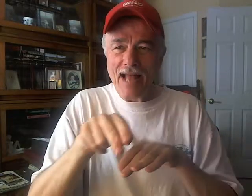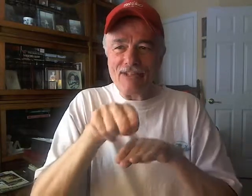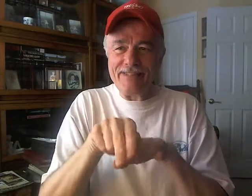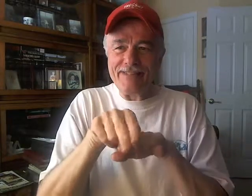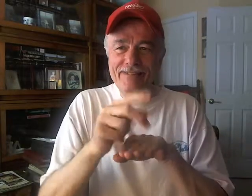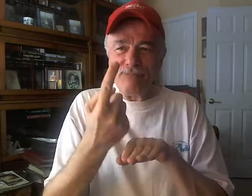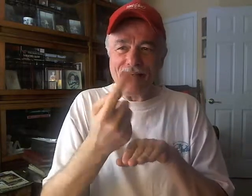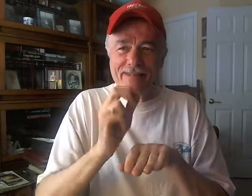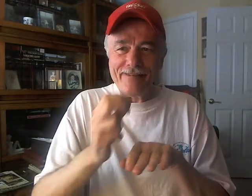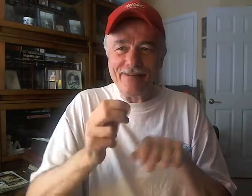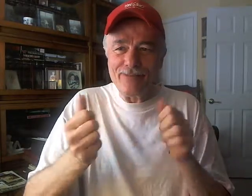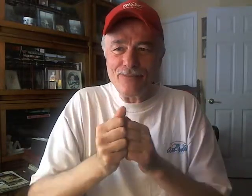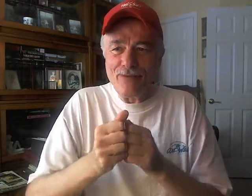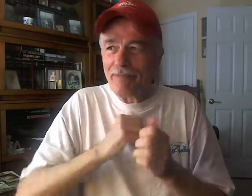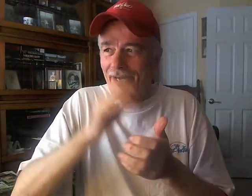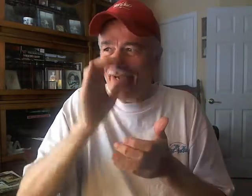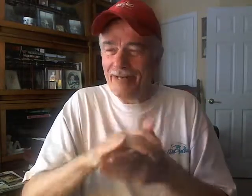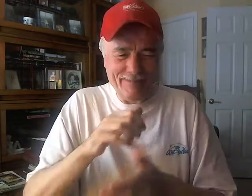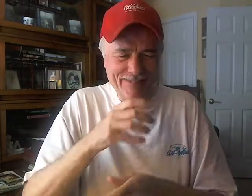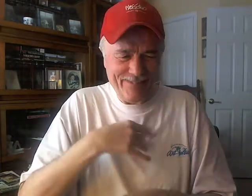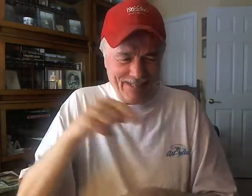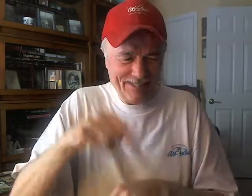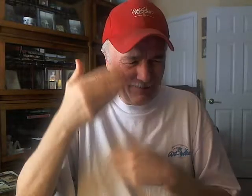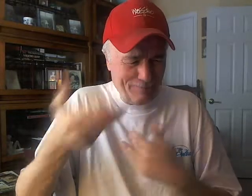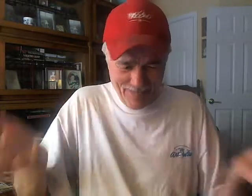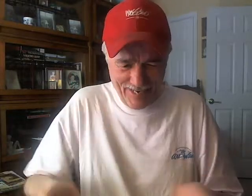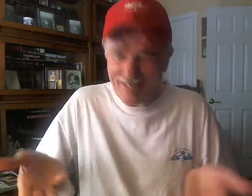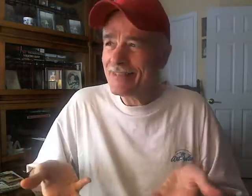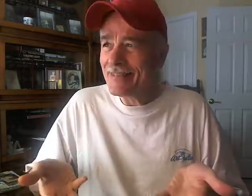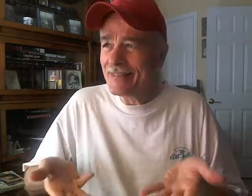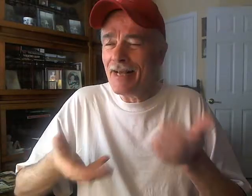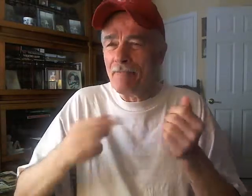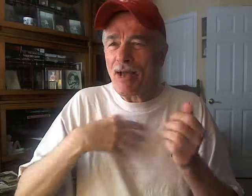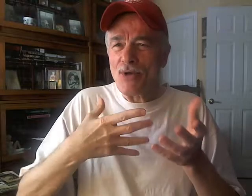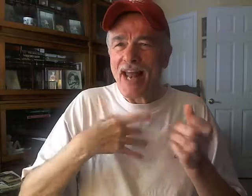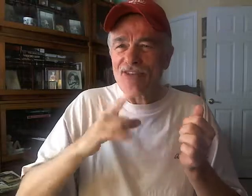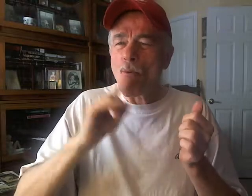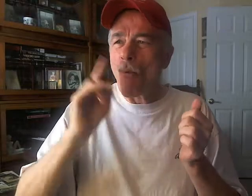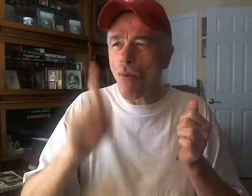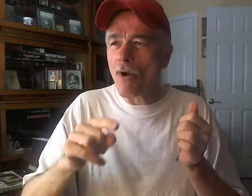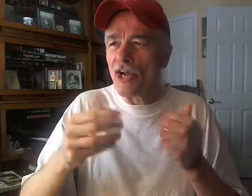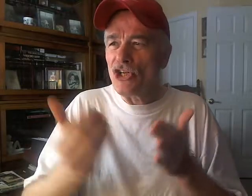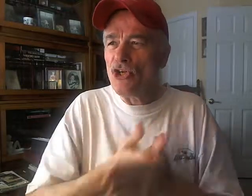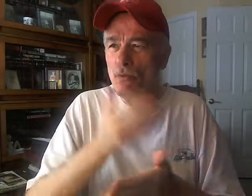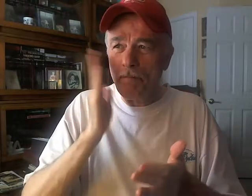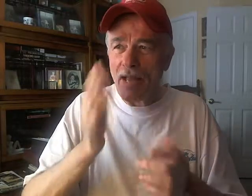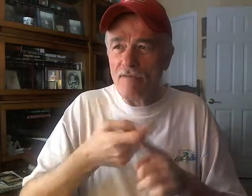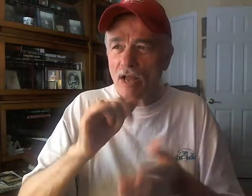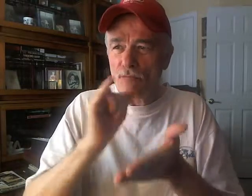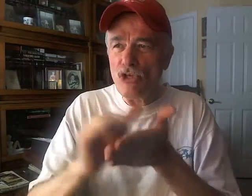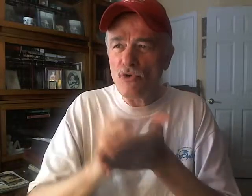magic room. I'm not to spare. But we're not to order new beef in New